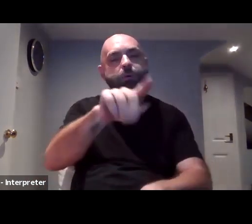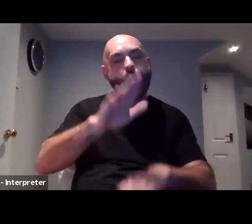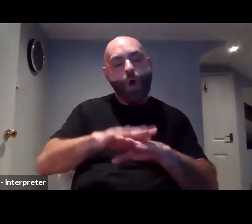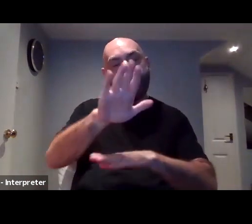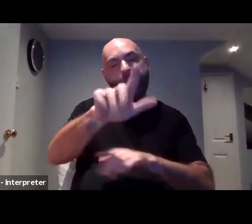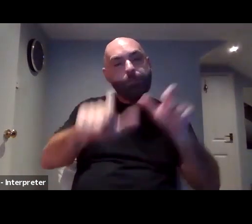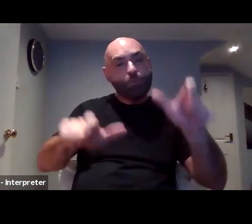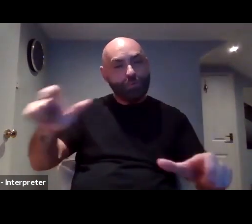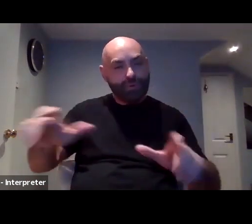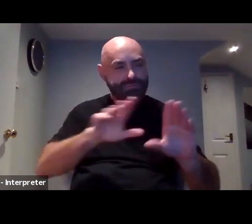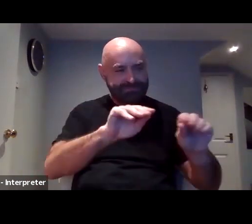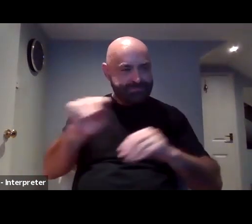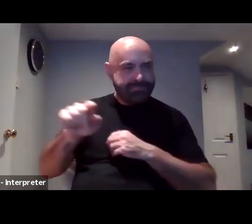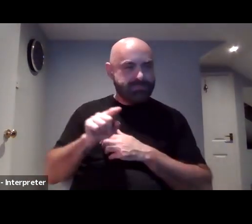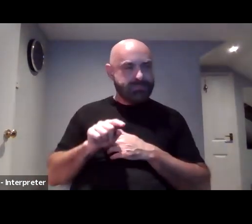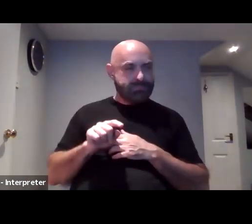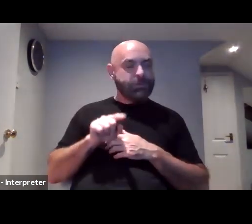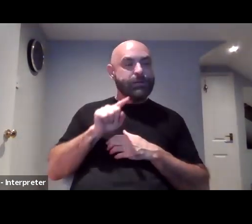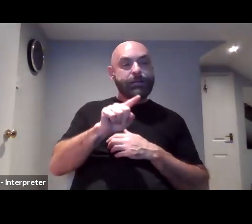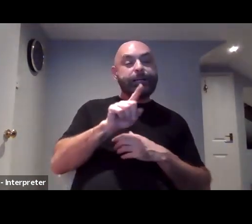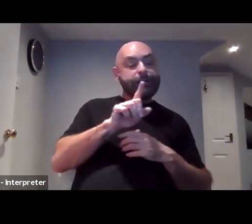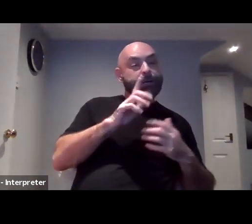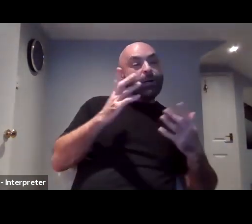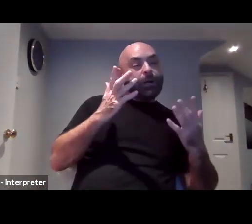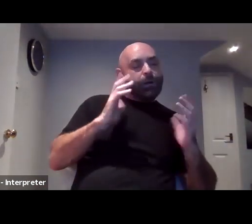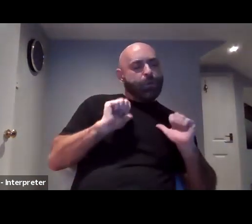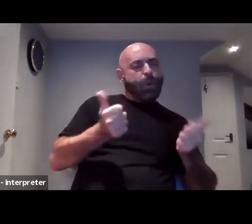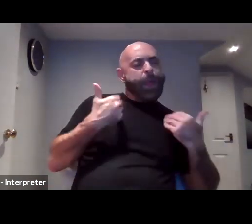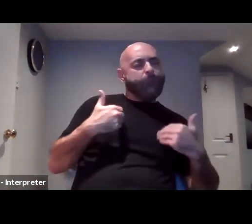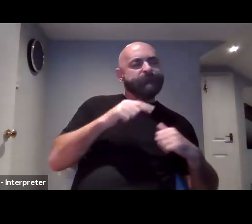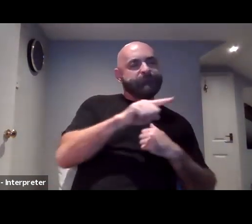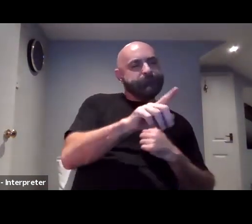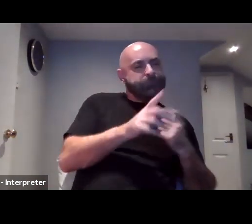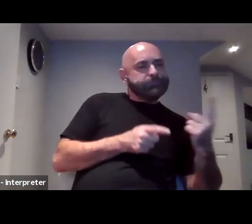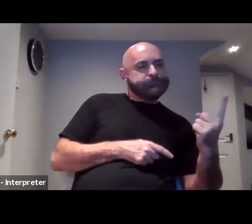their pupils. And in the least deprived of schools,